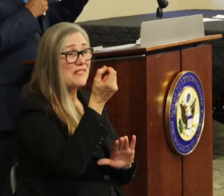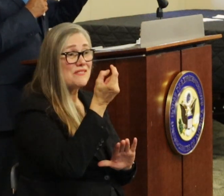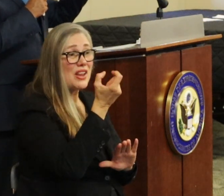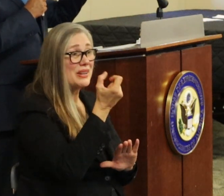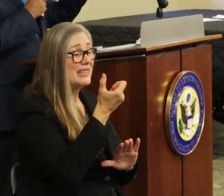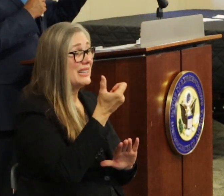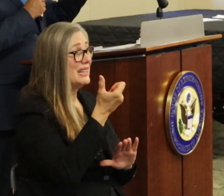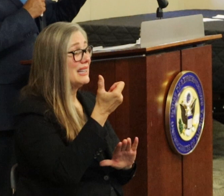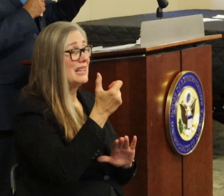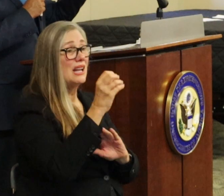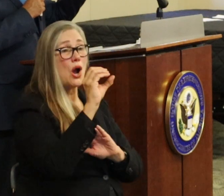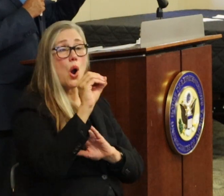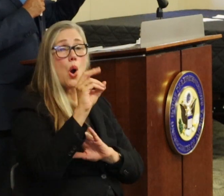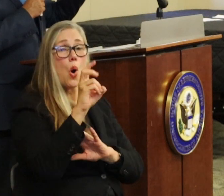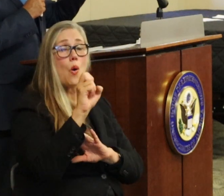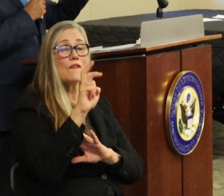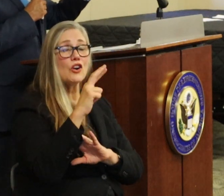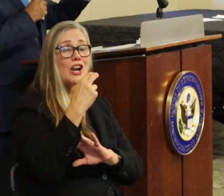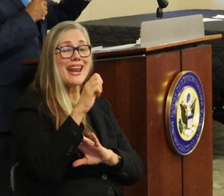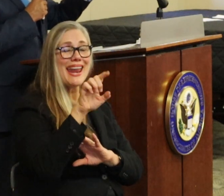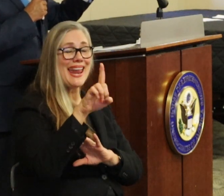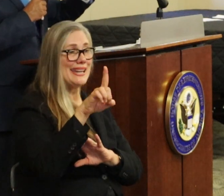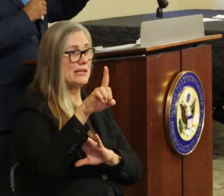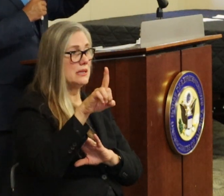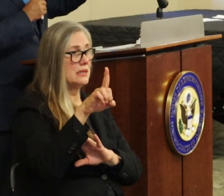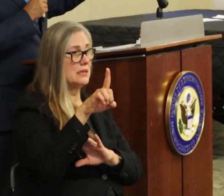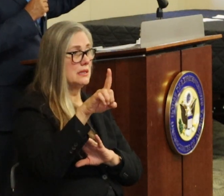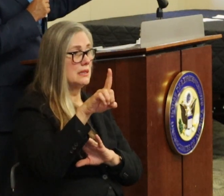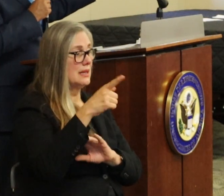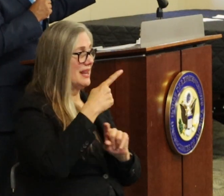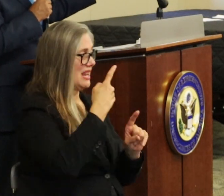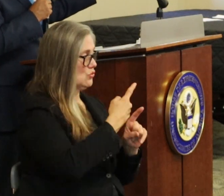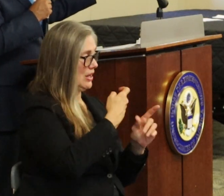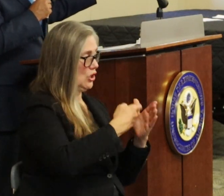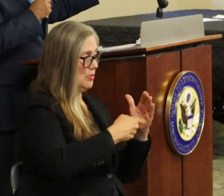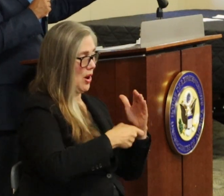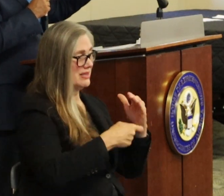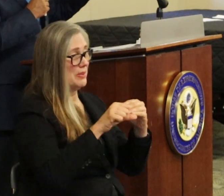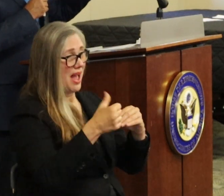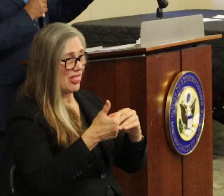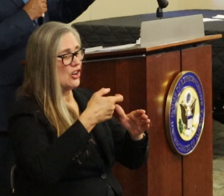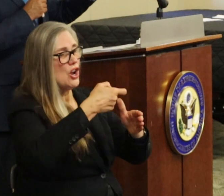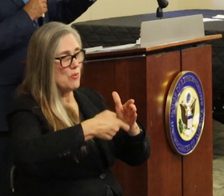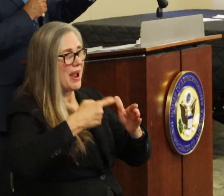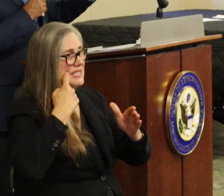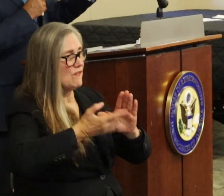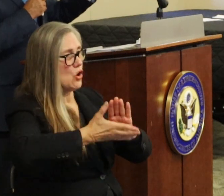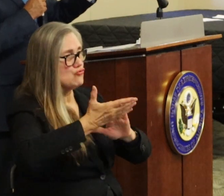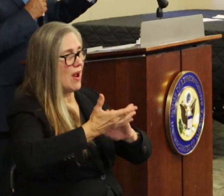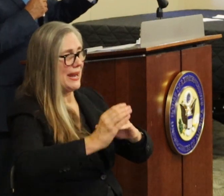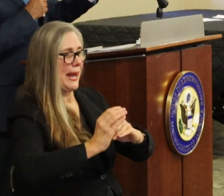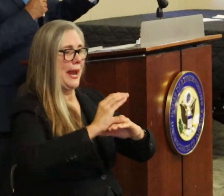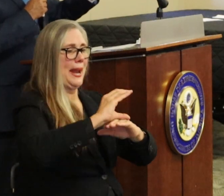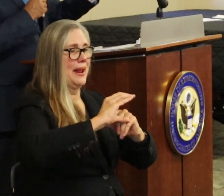my understanding that Medicare, compared to the private insurances, runs with,